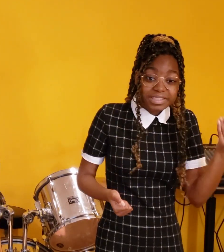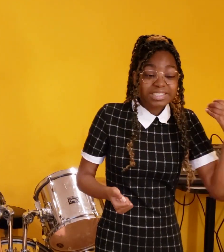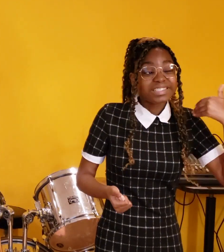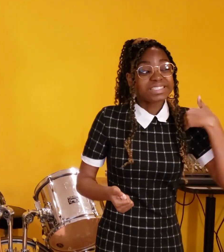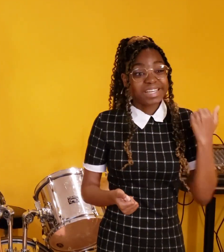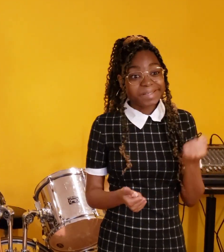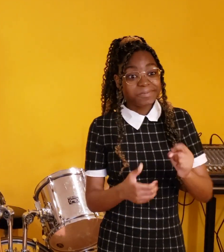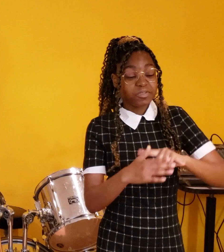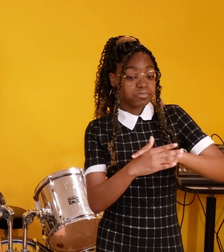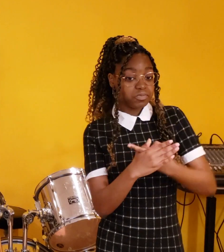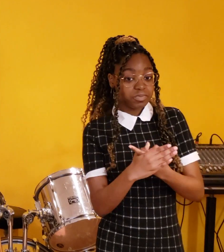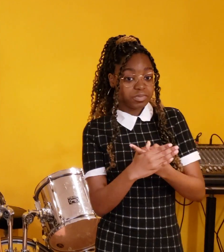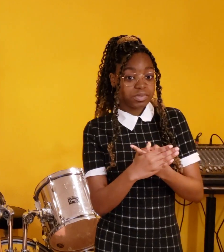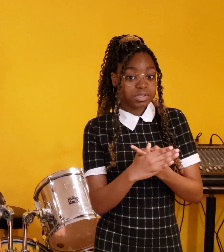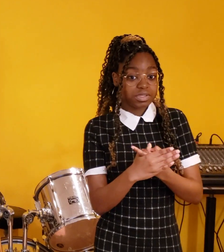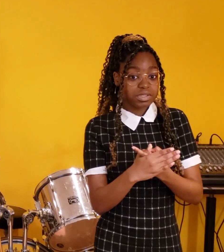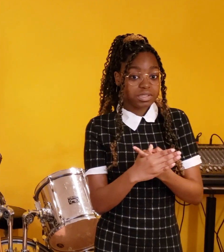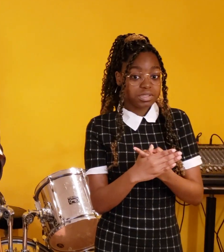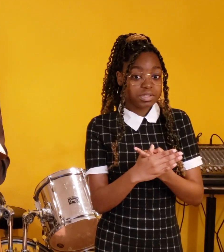everything has a beginning?